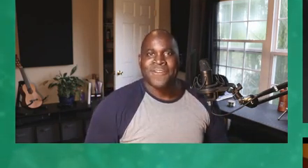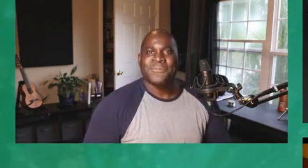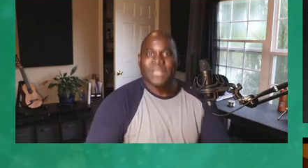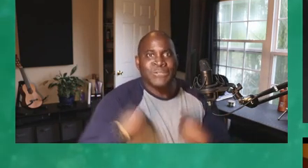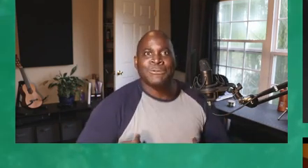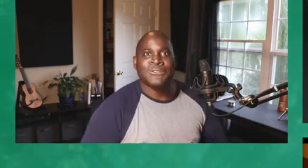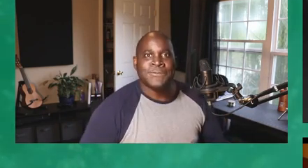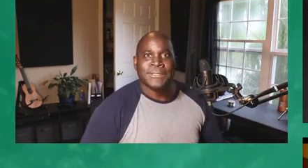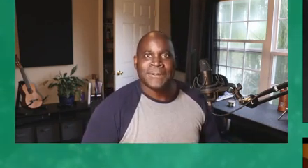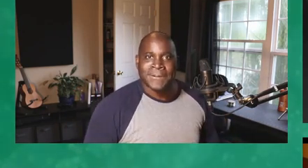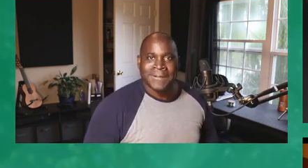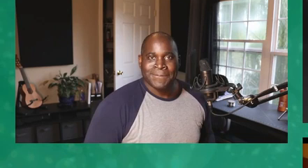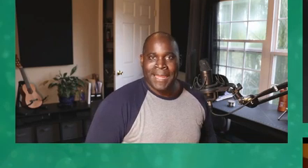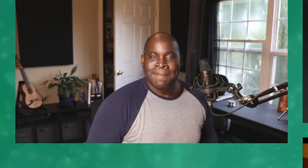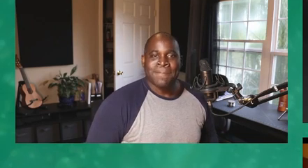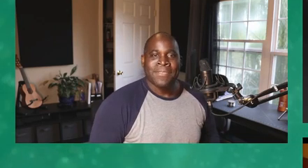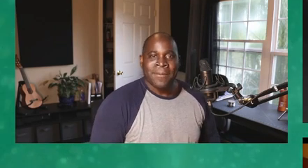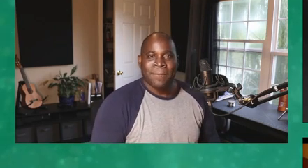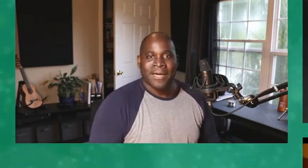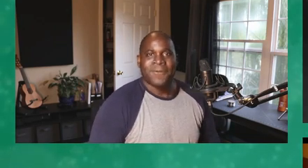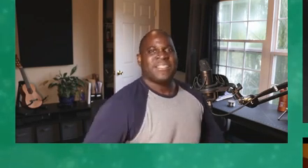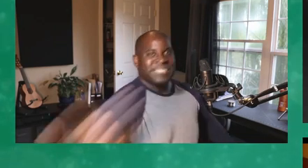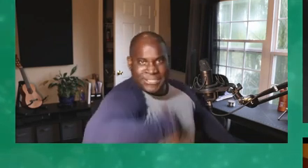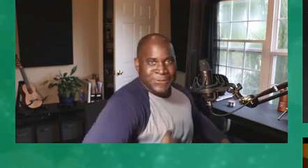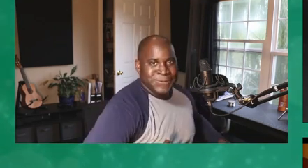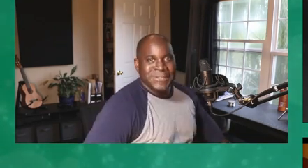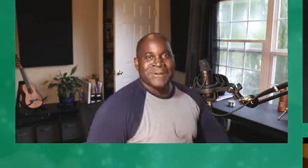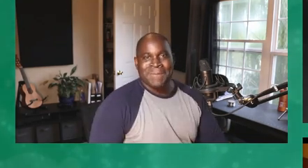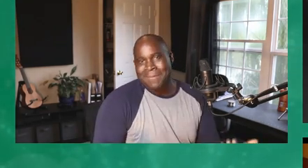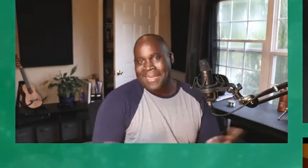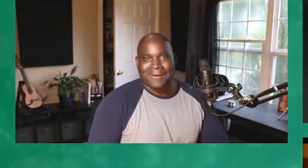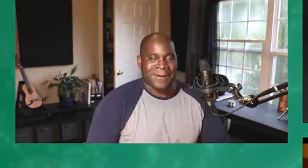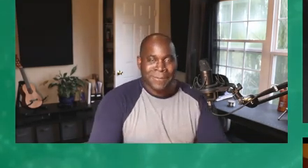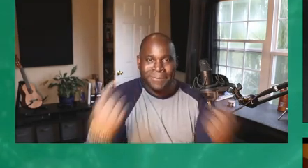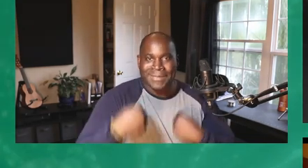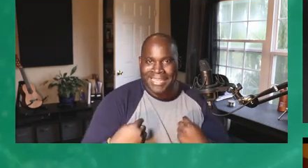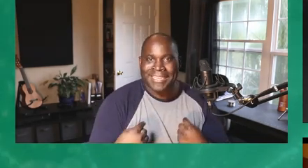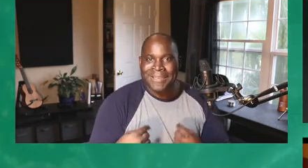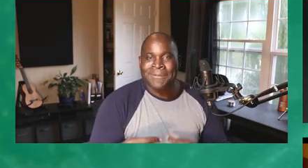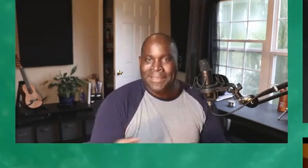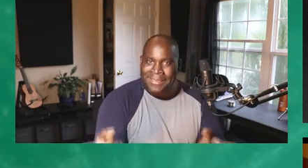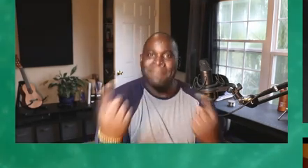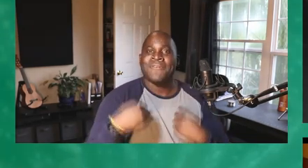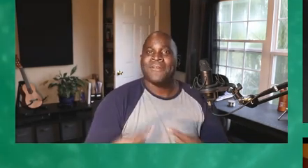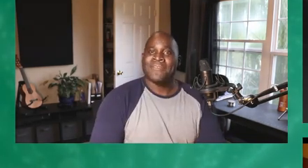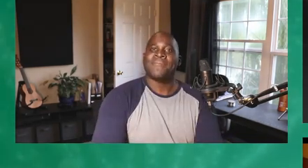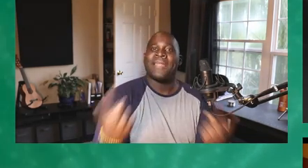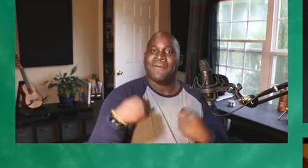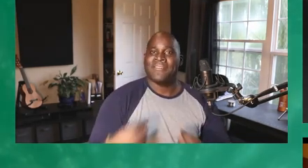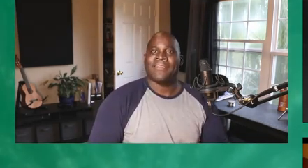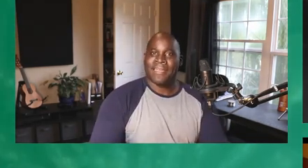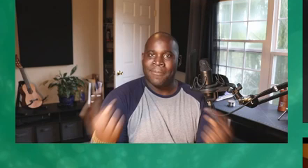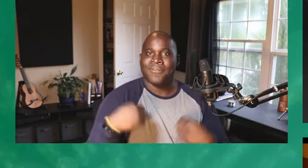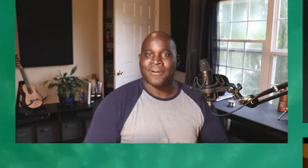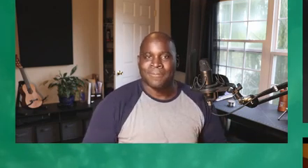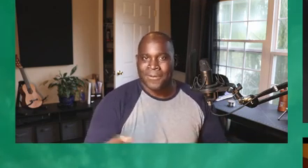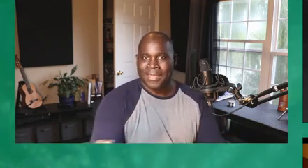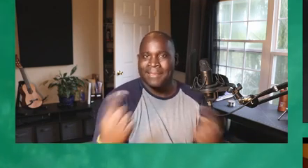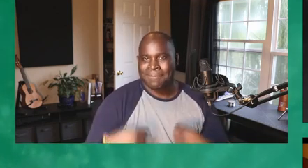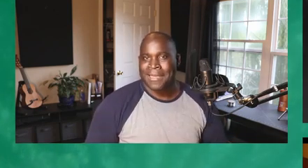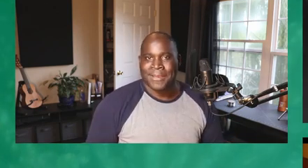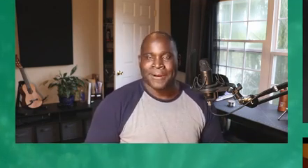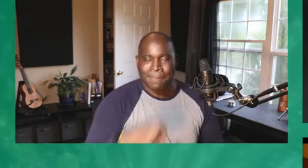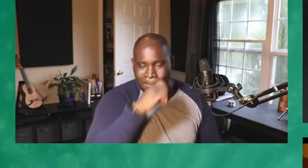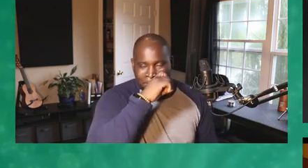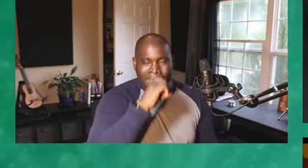angry expression, like, you get over here, right? But, or like, get over here, maybe. I don't know. But like, get over. Come over here. This is the polite way of saying come over or